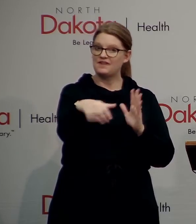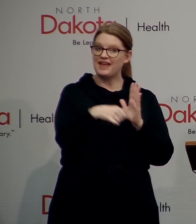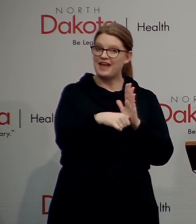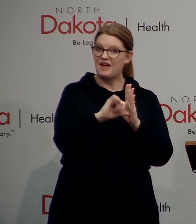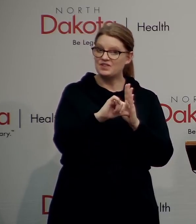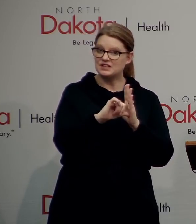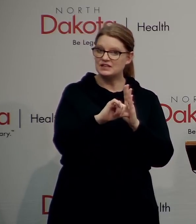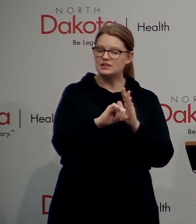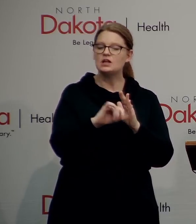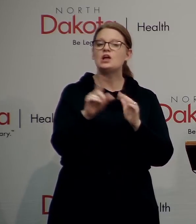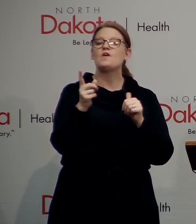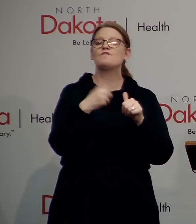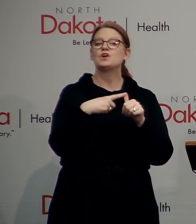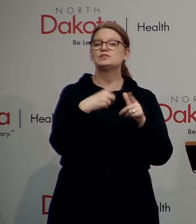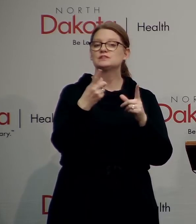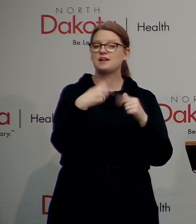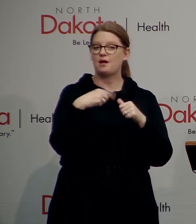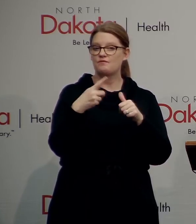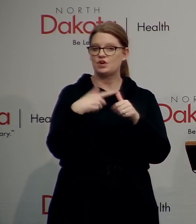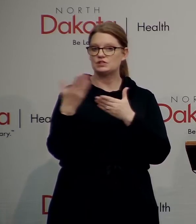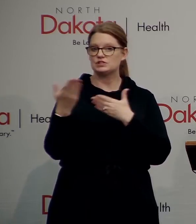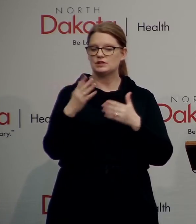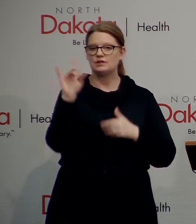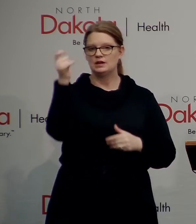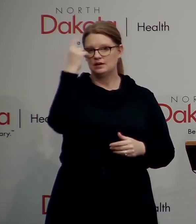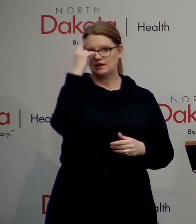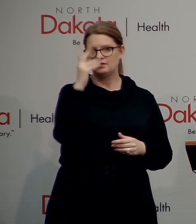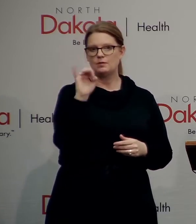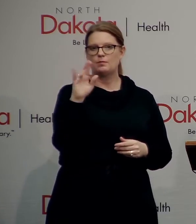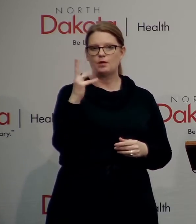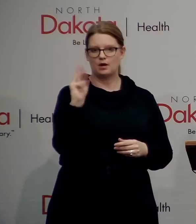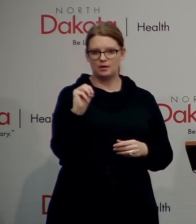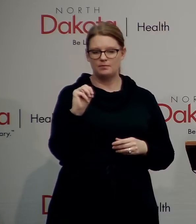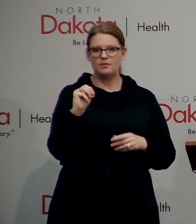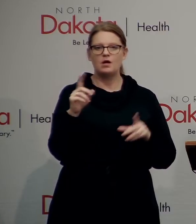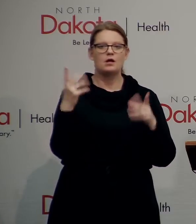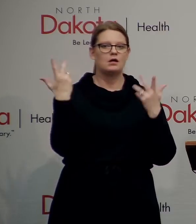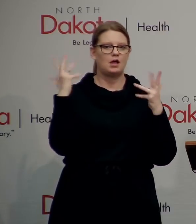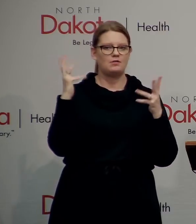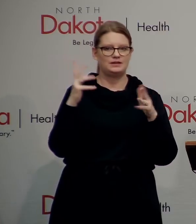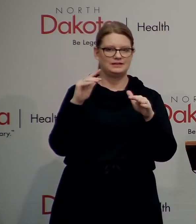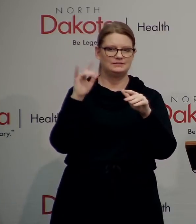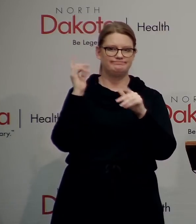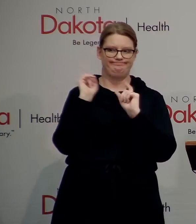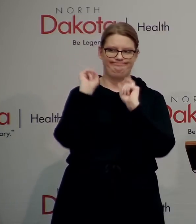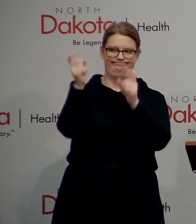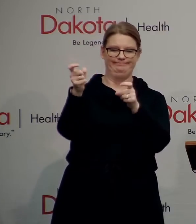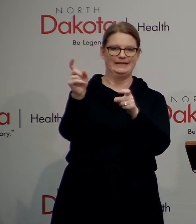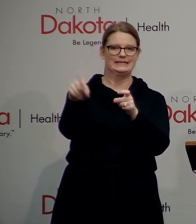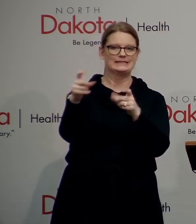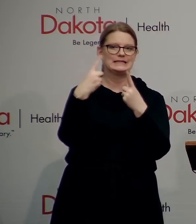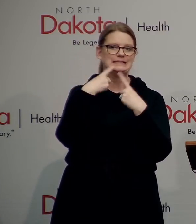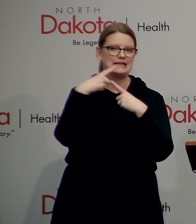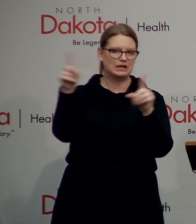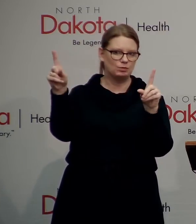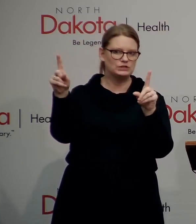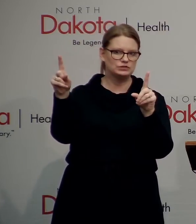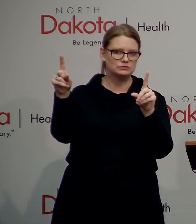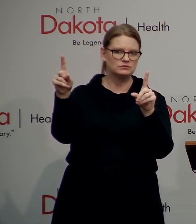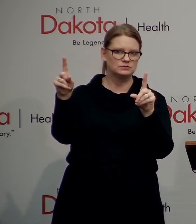loans are first come, first serve. Governor Burgum has already submitted the necessary declaration to the Small Business